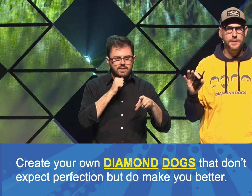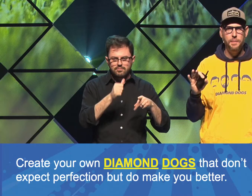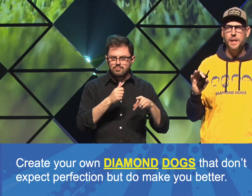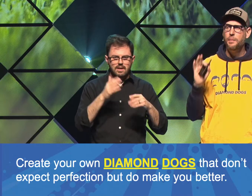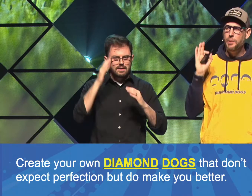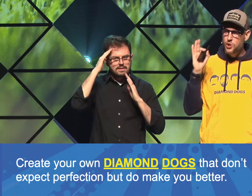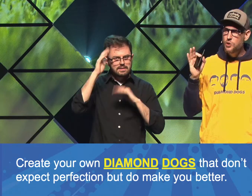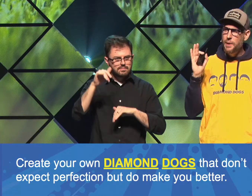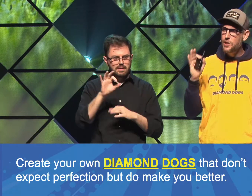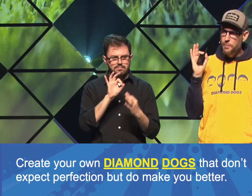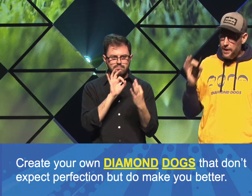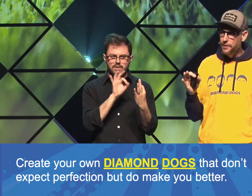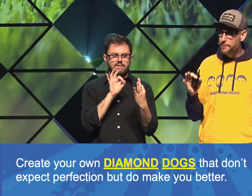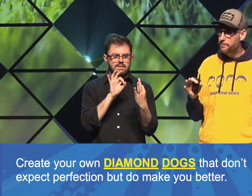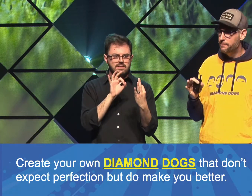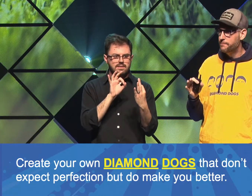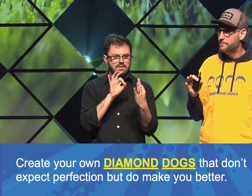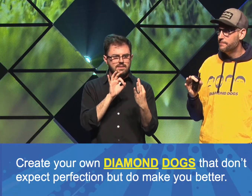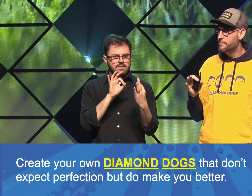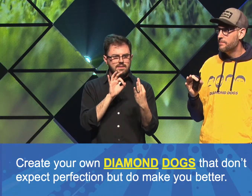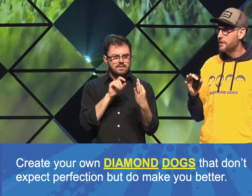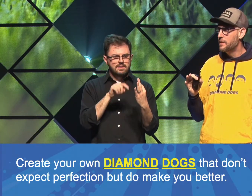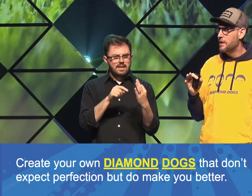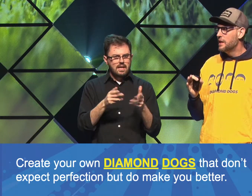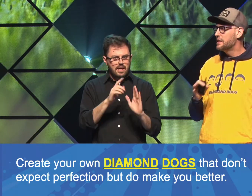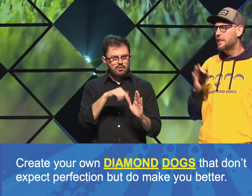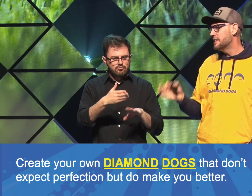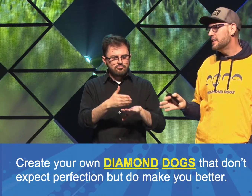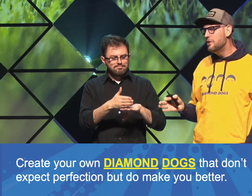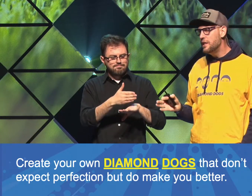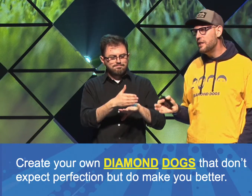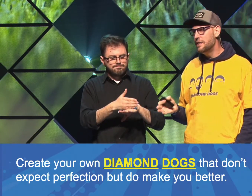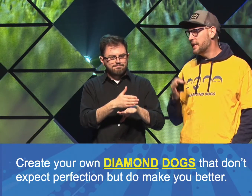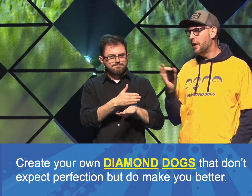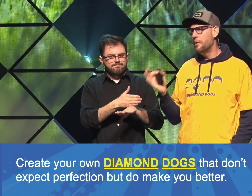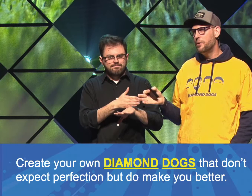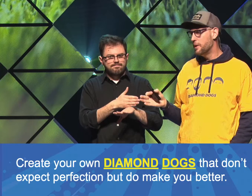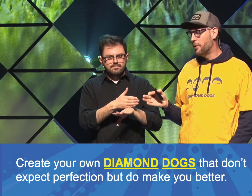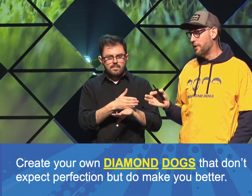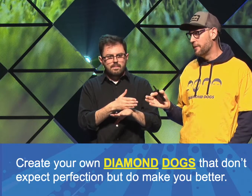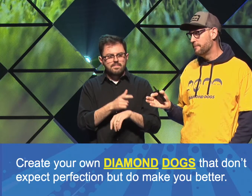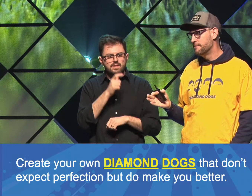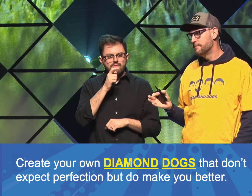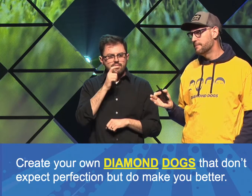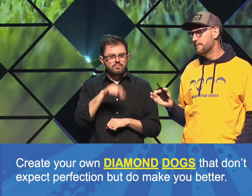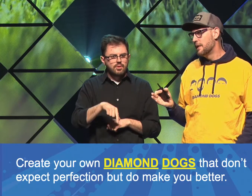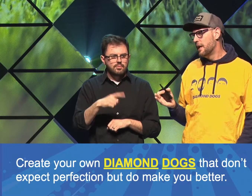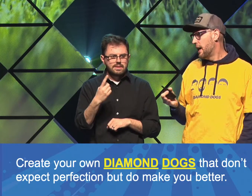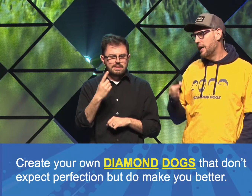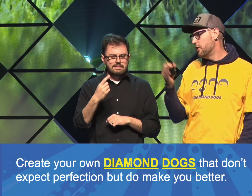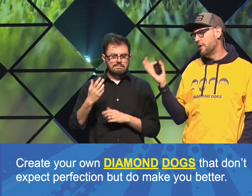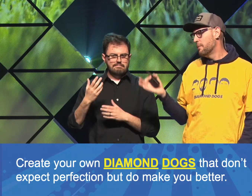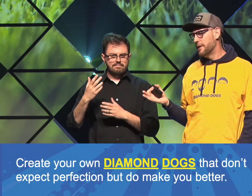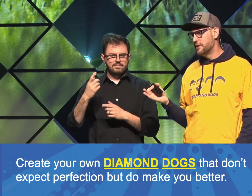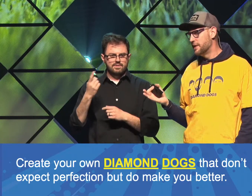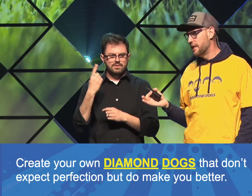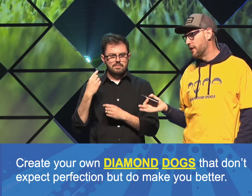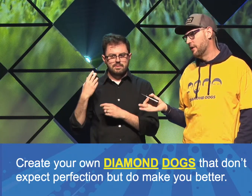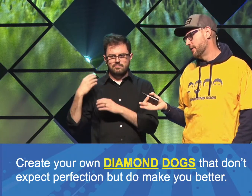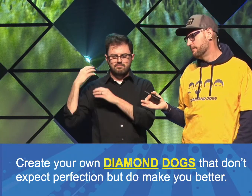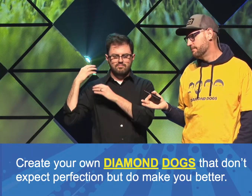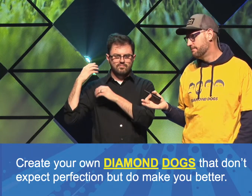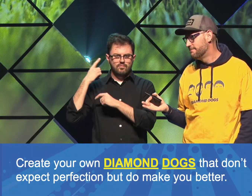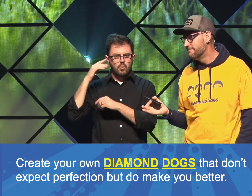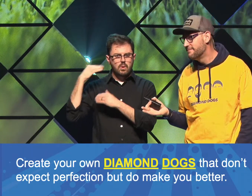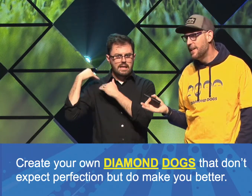perfect, but do make you better. Because the last thing you need is an accountability partner. I know you don't hear pastors say that